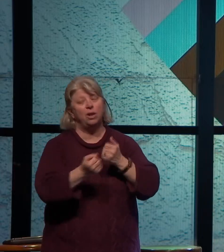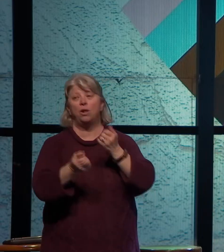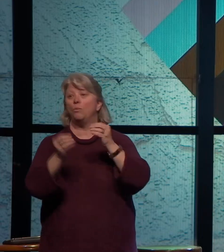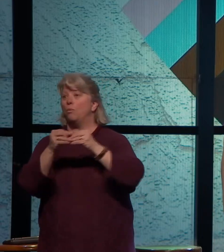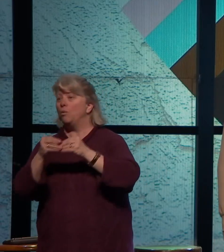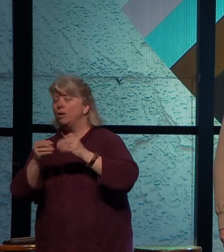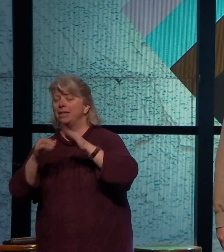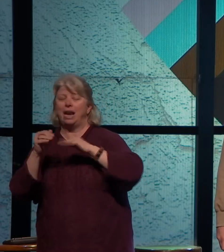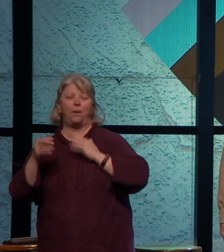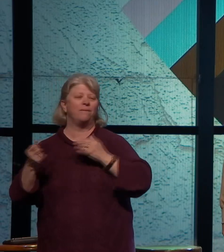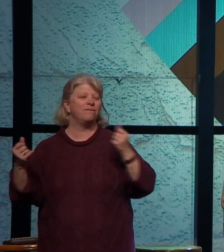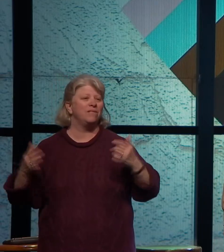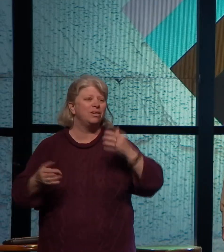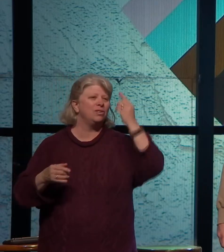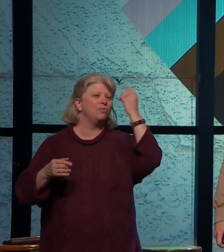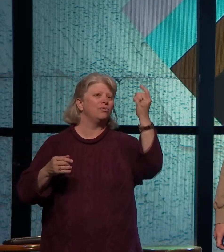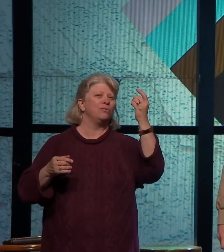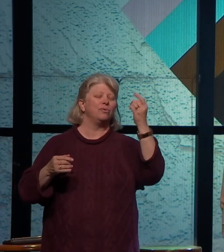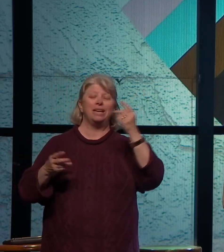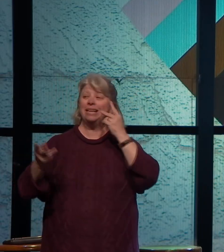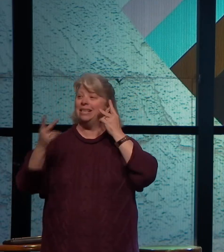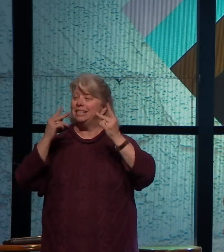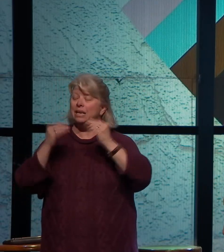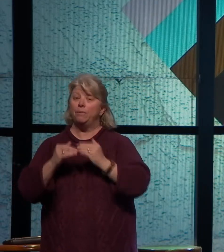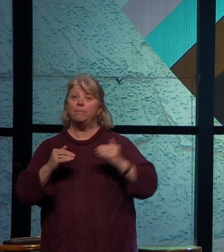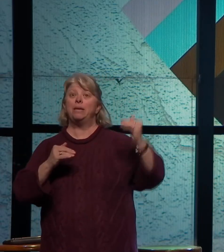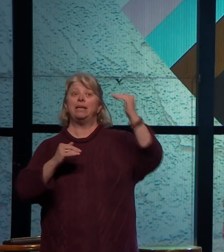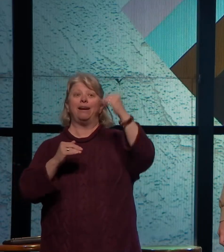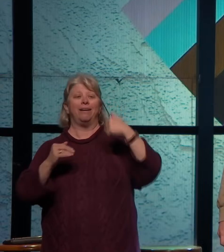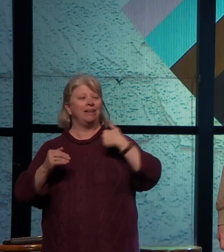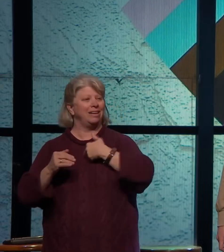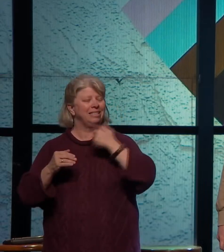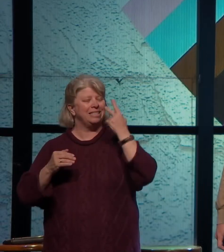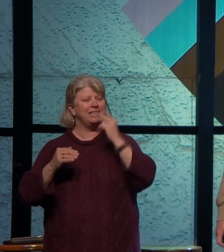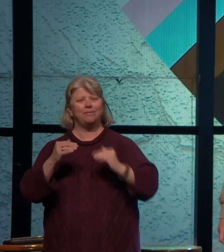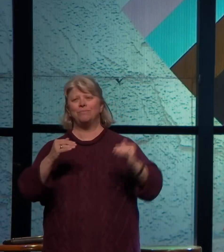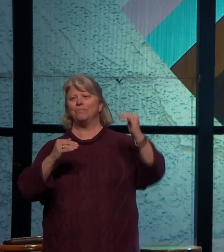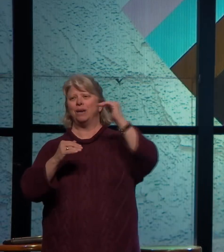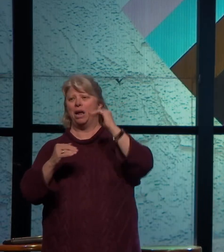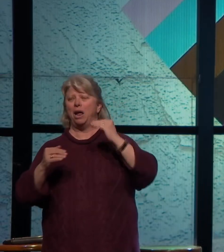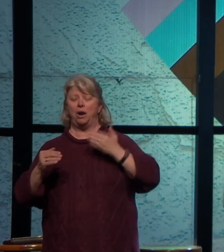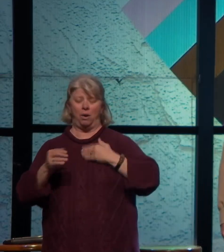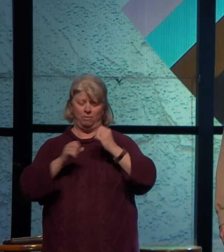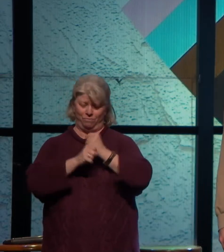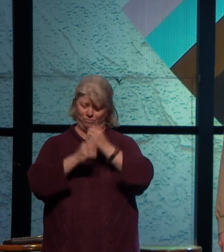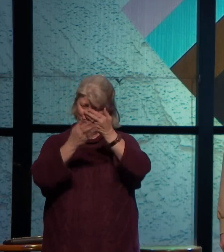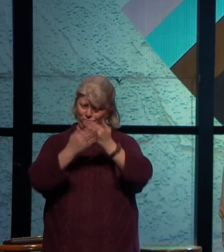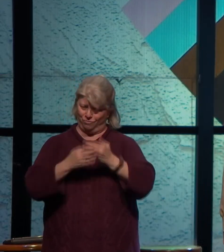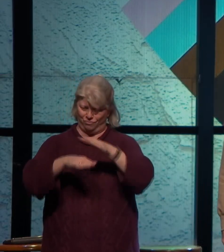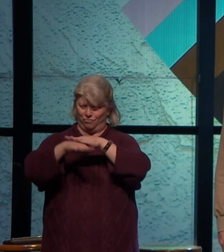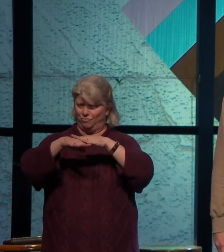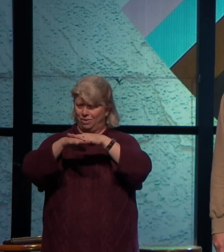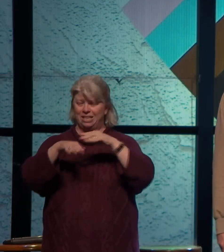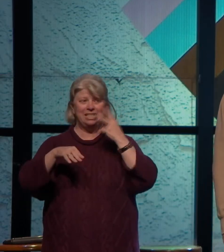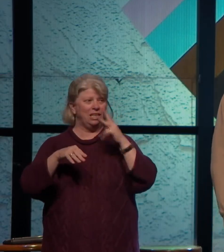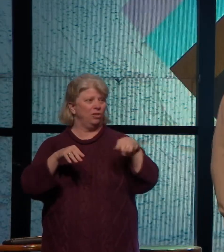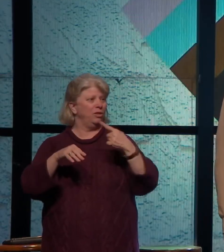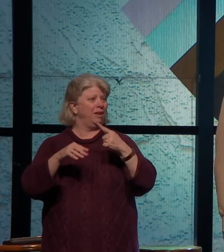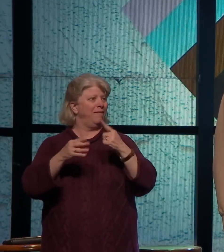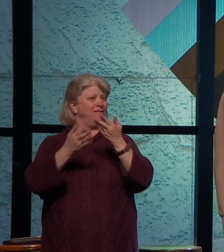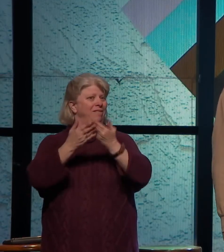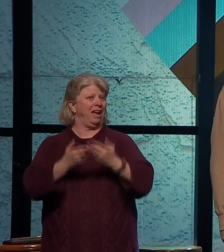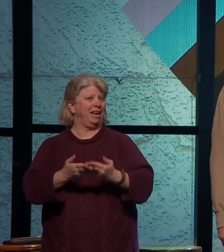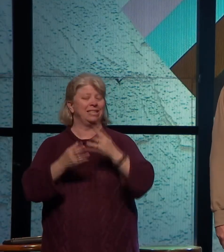own fears, our own dreams, it sees beyond us. It sees beyond our statistics. It sees beneath the facts